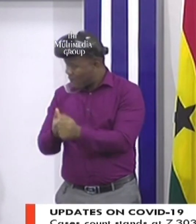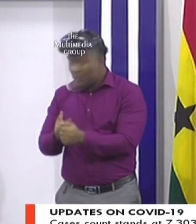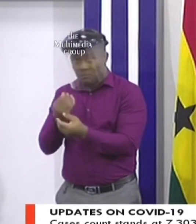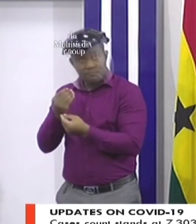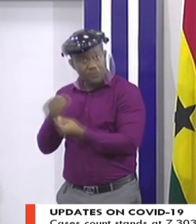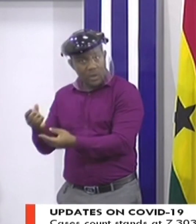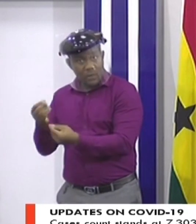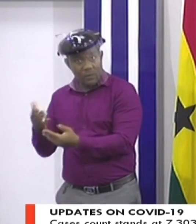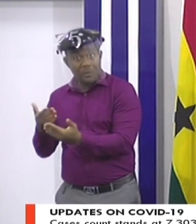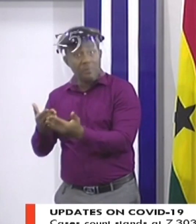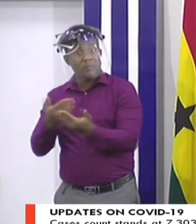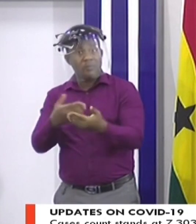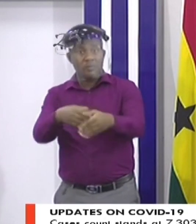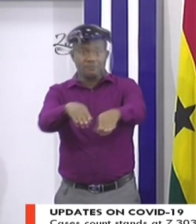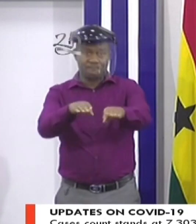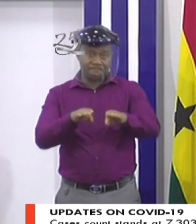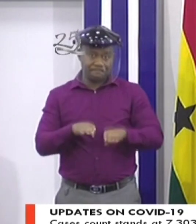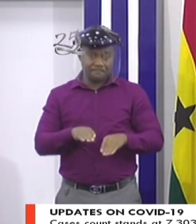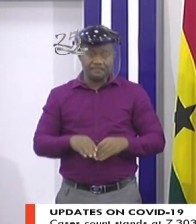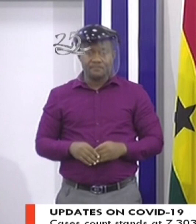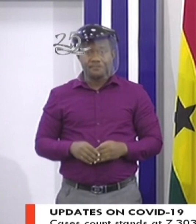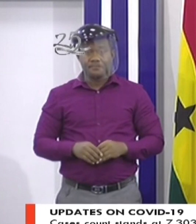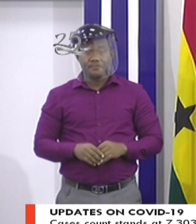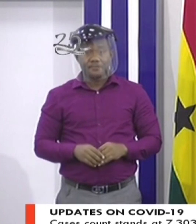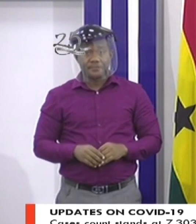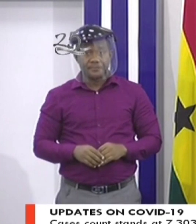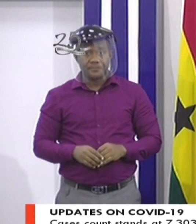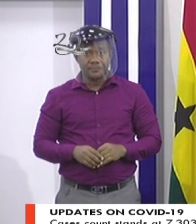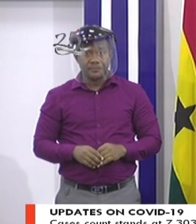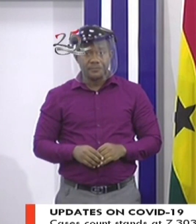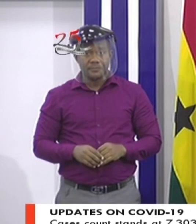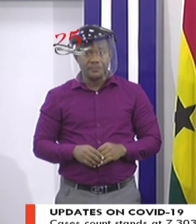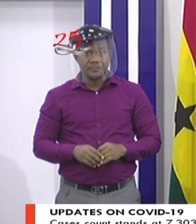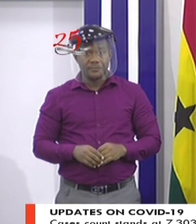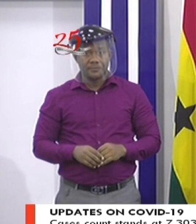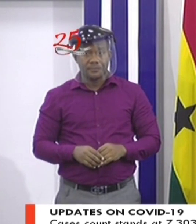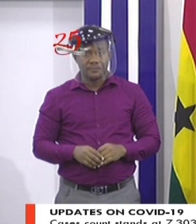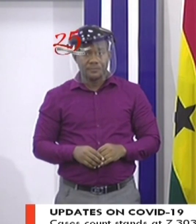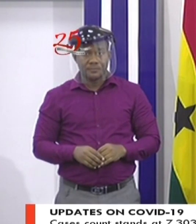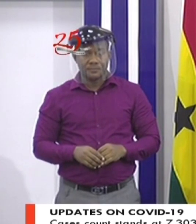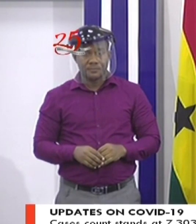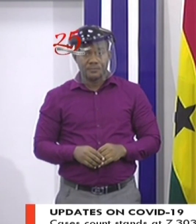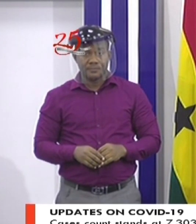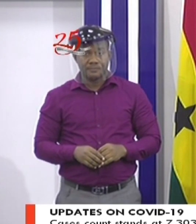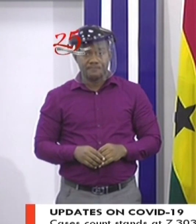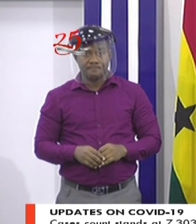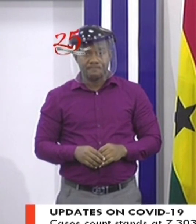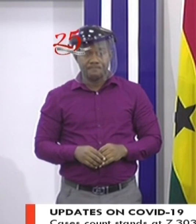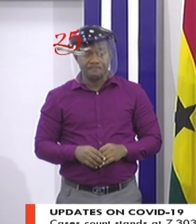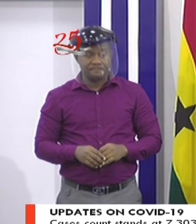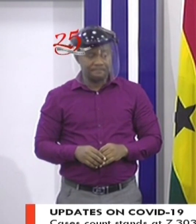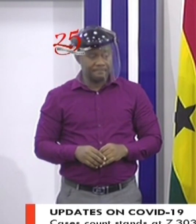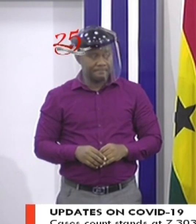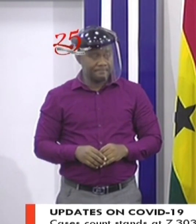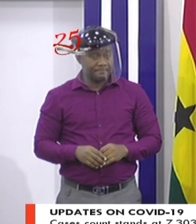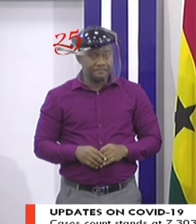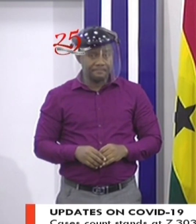this burial in dignity. Is there anything?